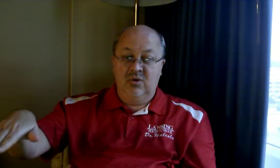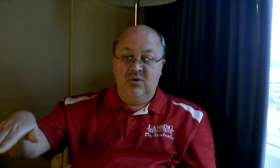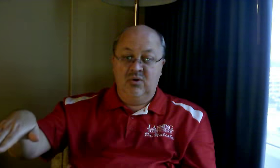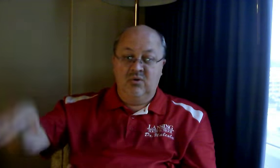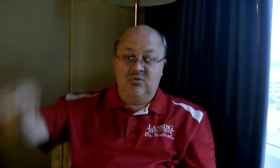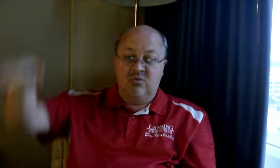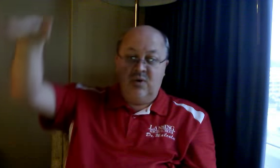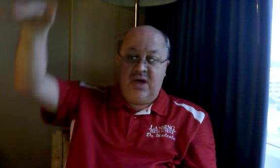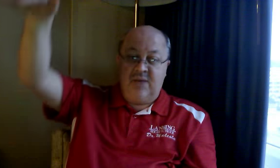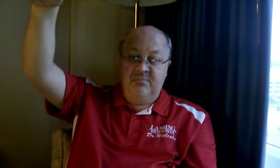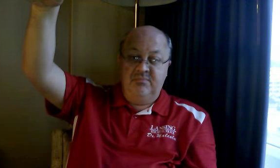Grow up.